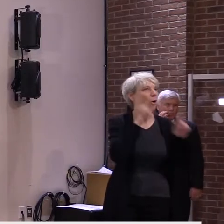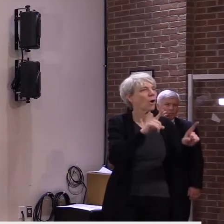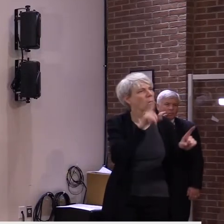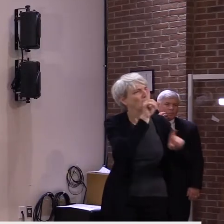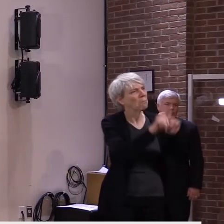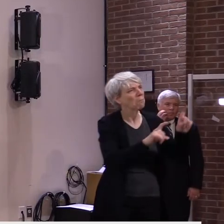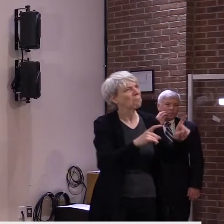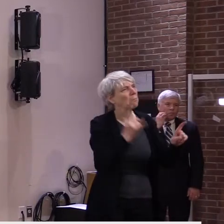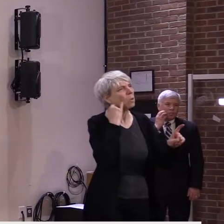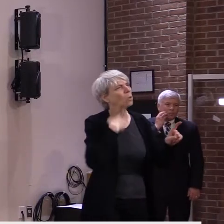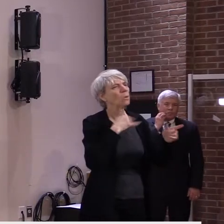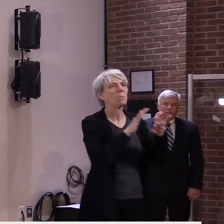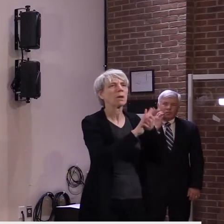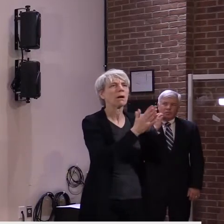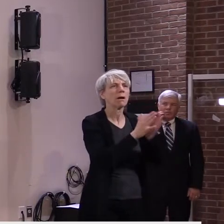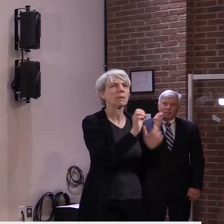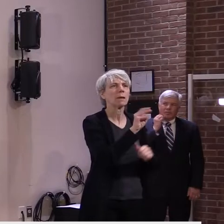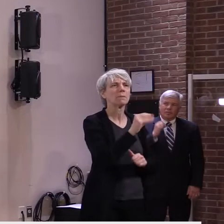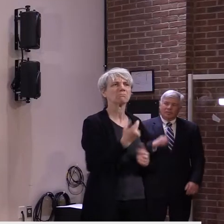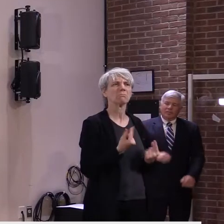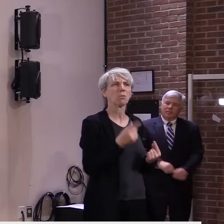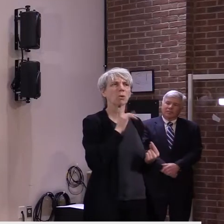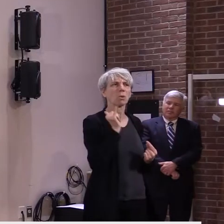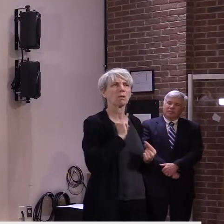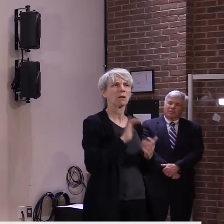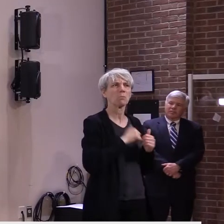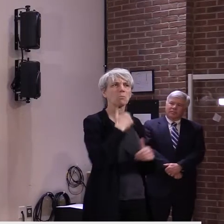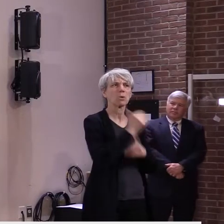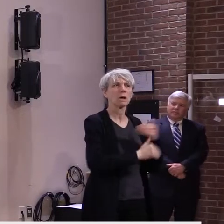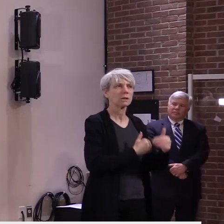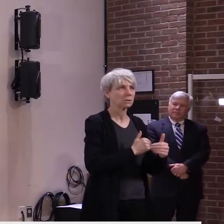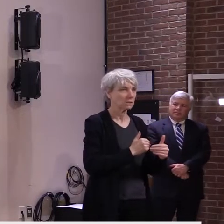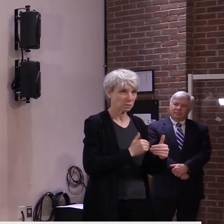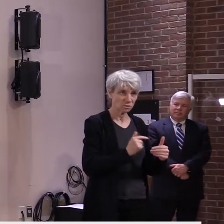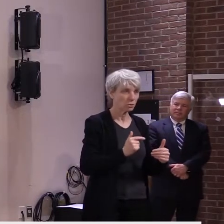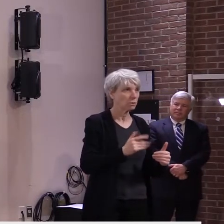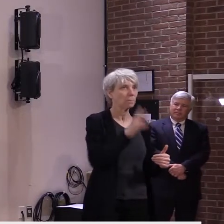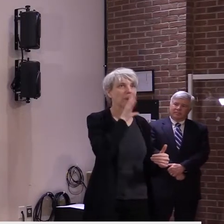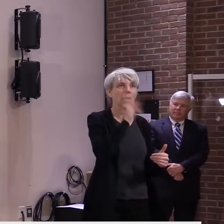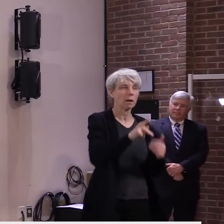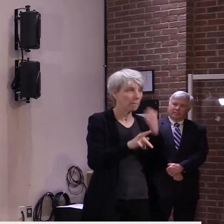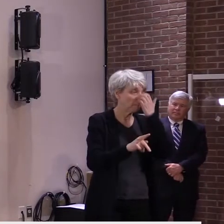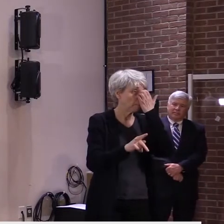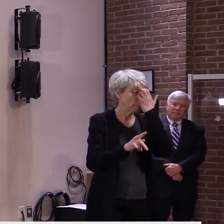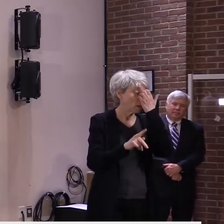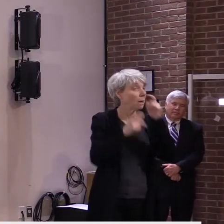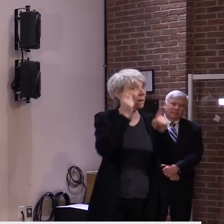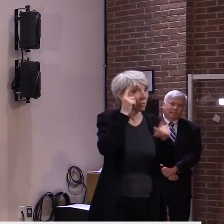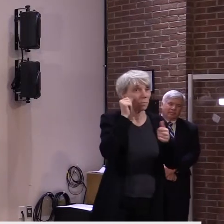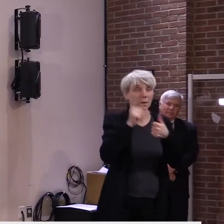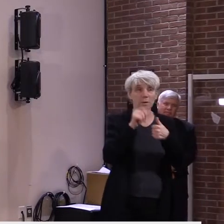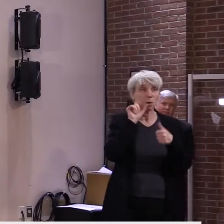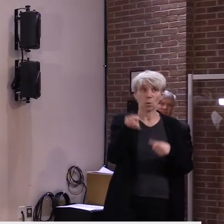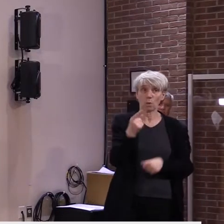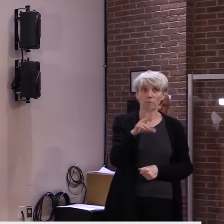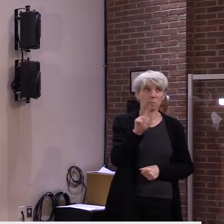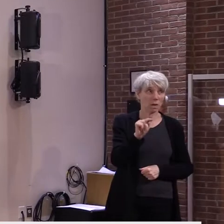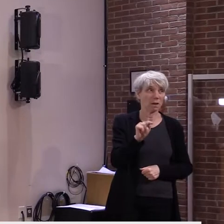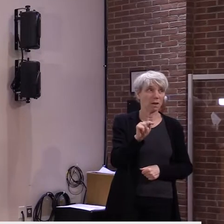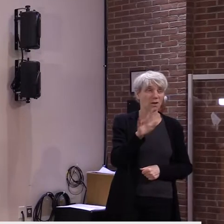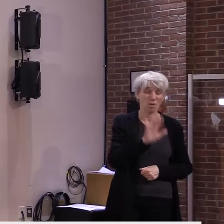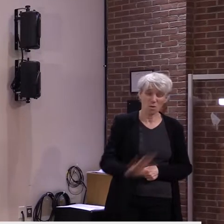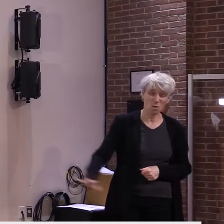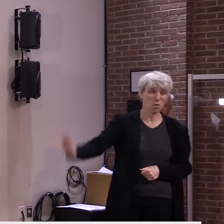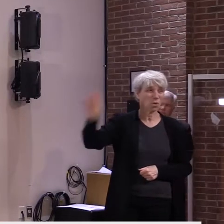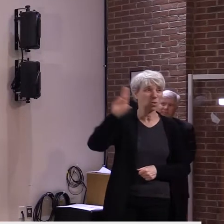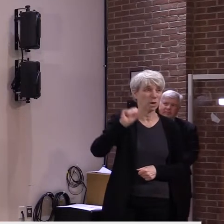as well as vaccinate them. But I think what you're referring to is nationwide, not just in Vermont, but especially in rural